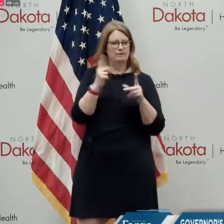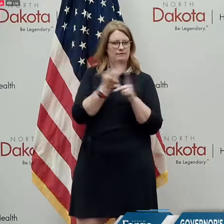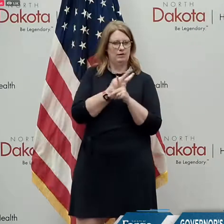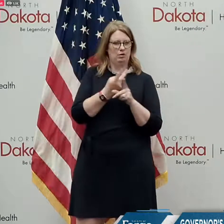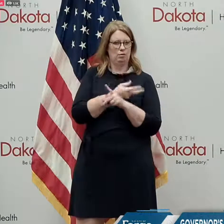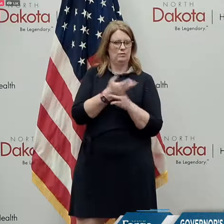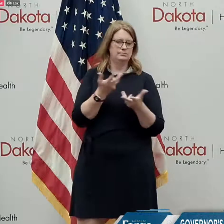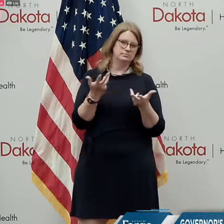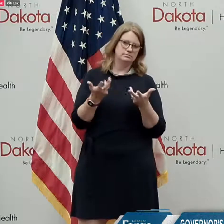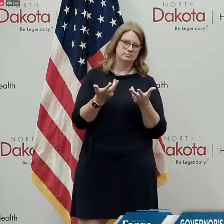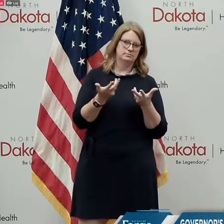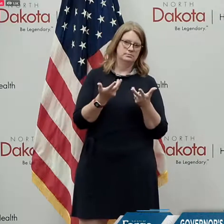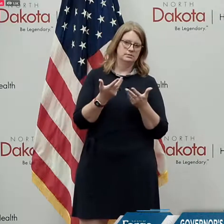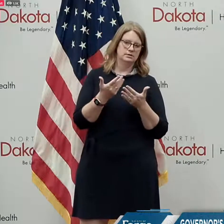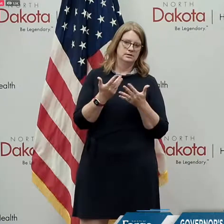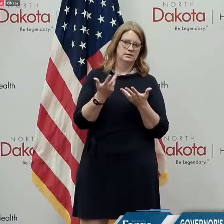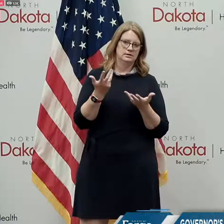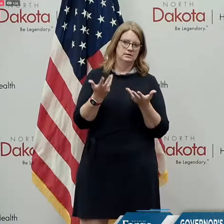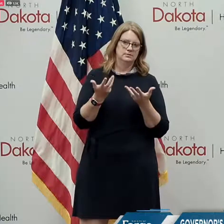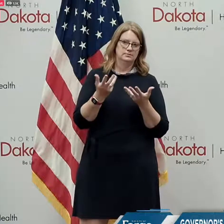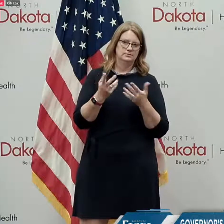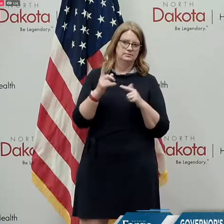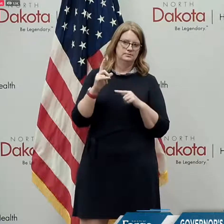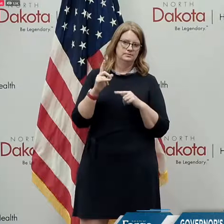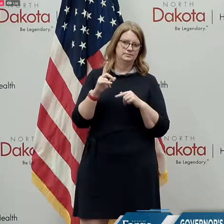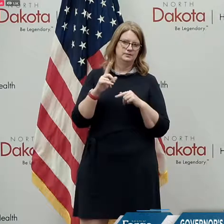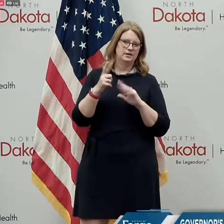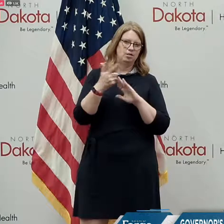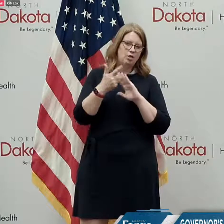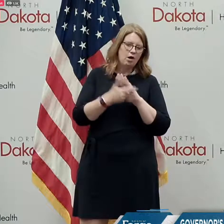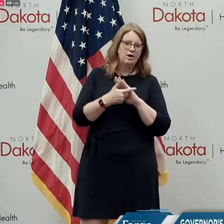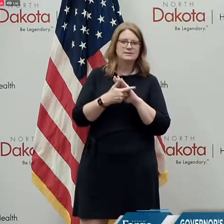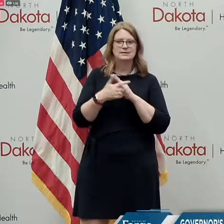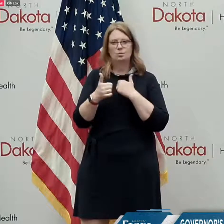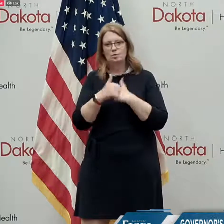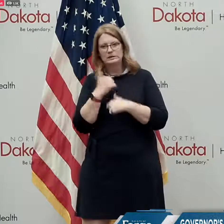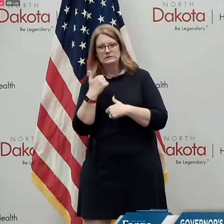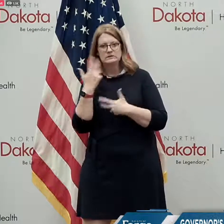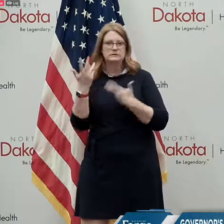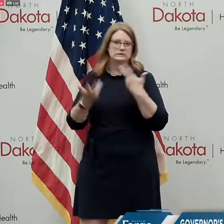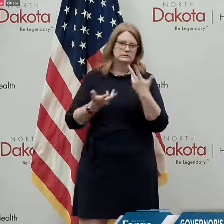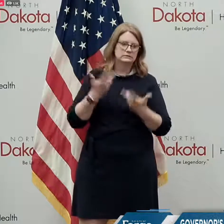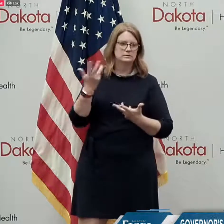and navigate all of the various laws and risks associated with that.